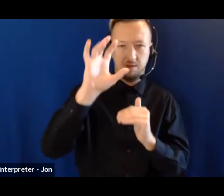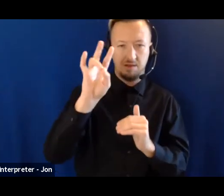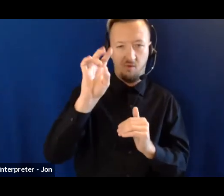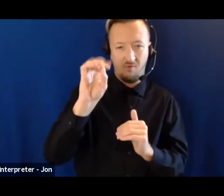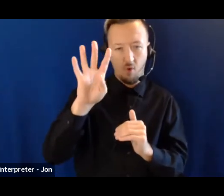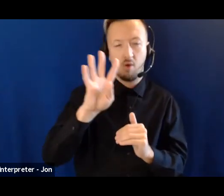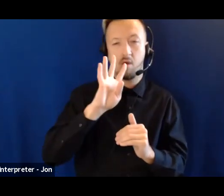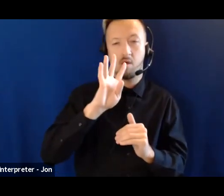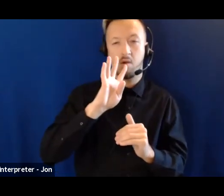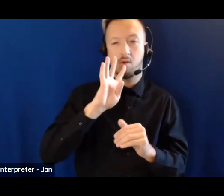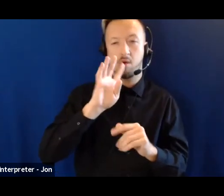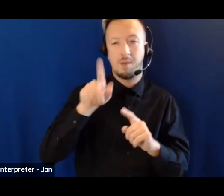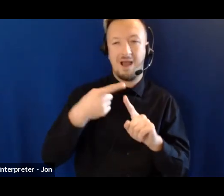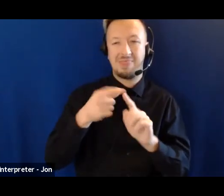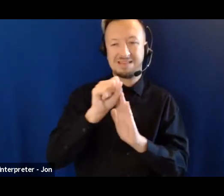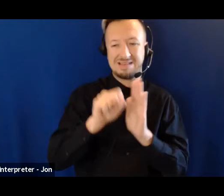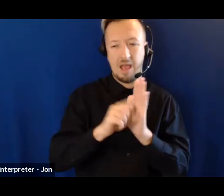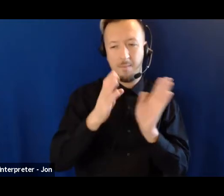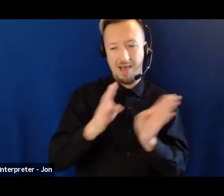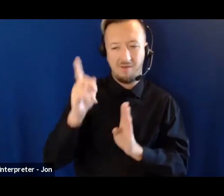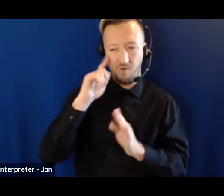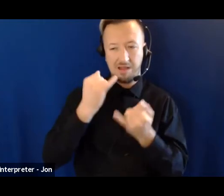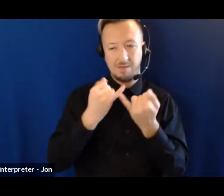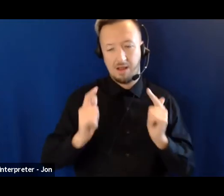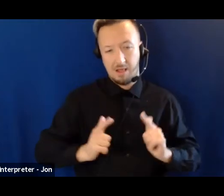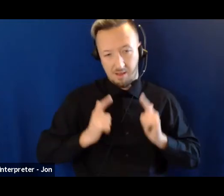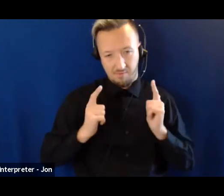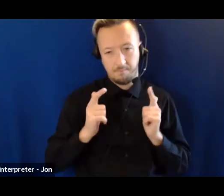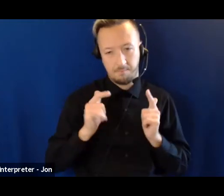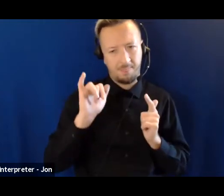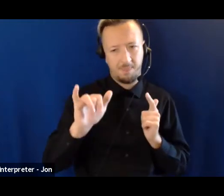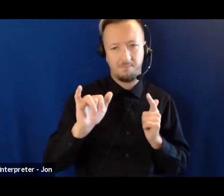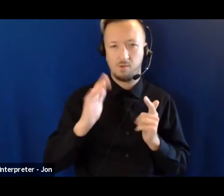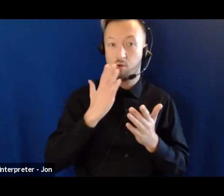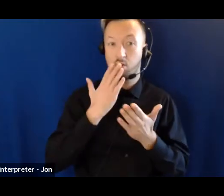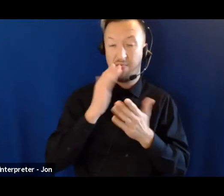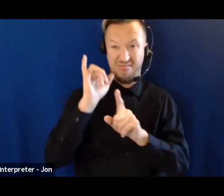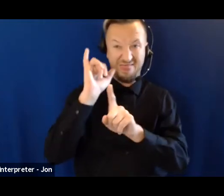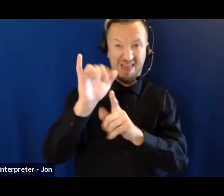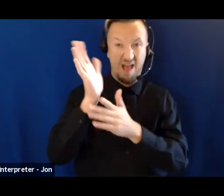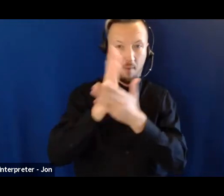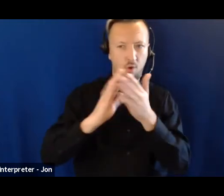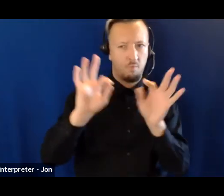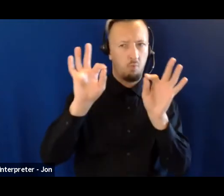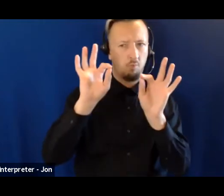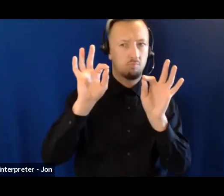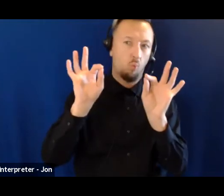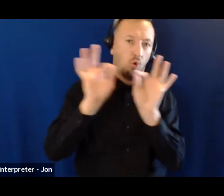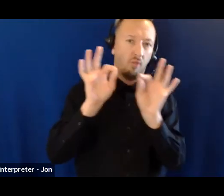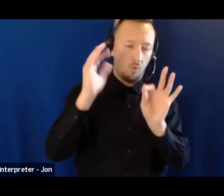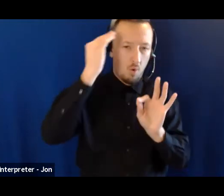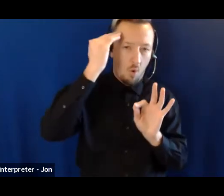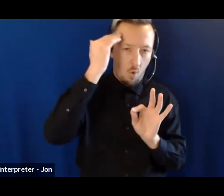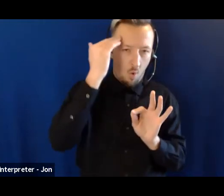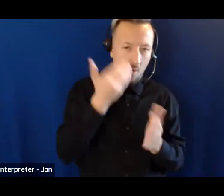state plan for independent living and all the different parts of that. So that's a really good section to know very well as well. And again,